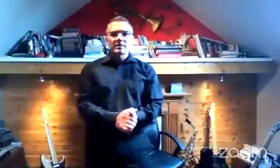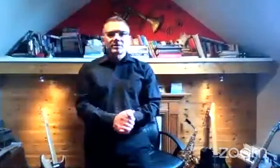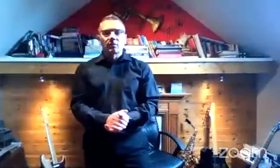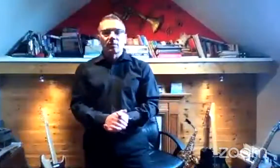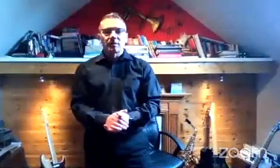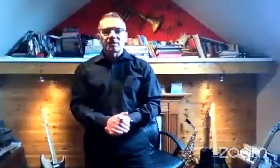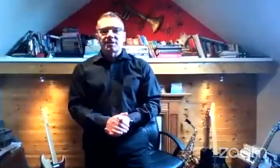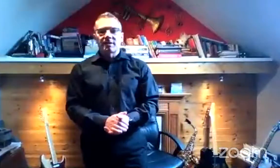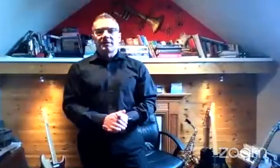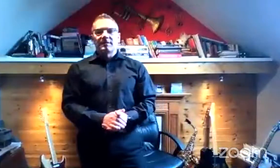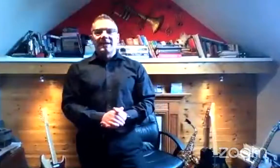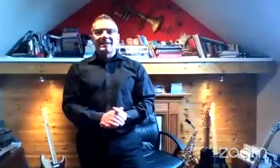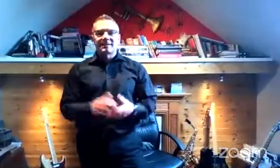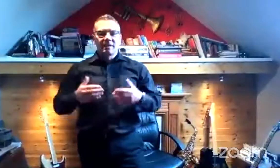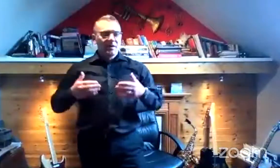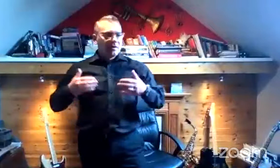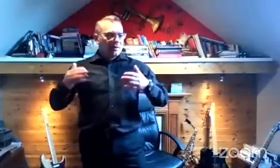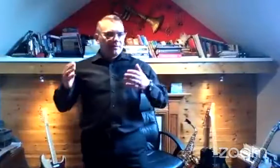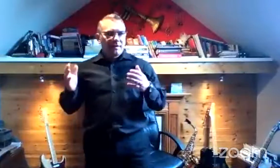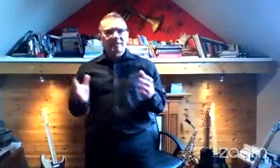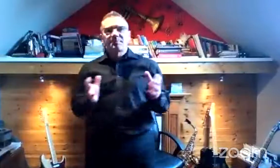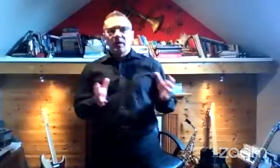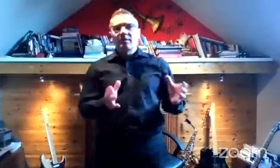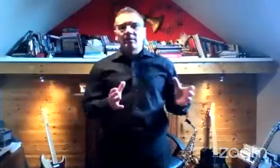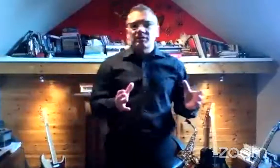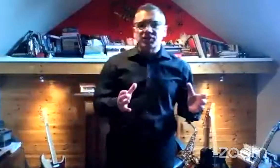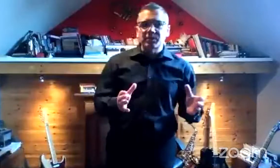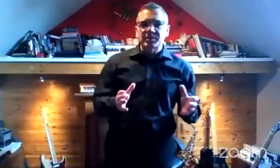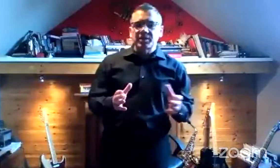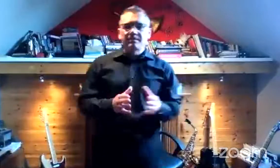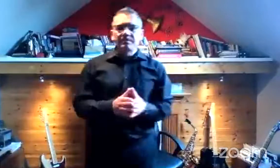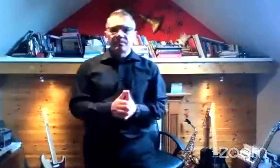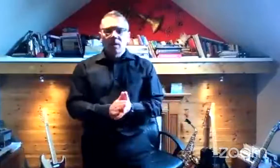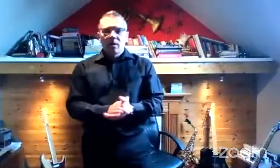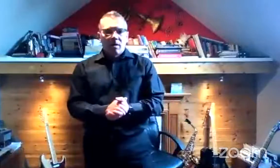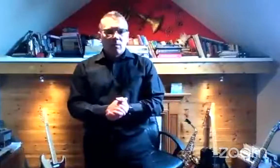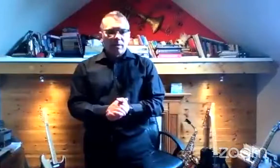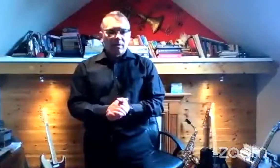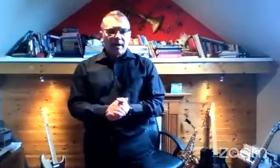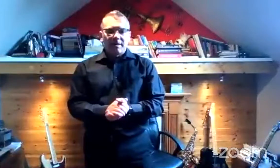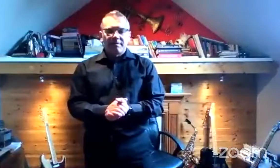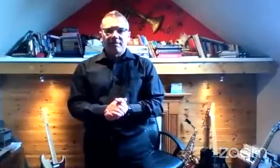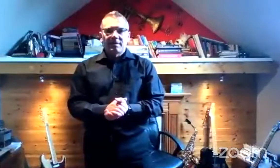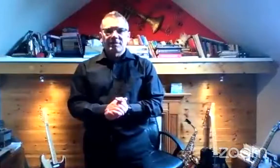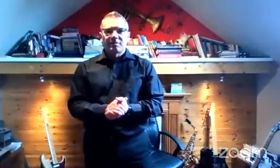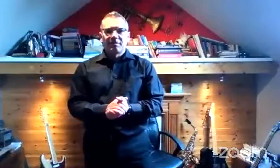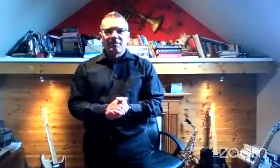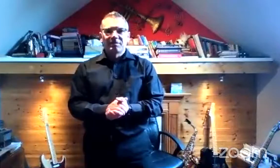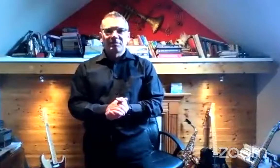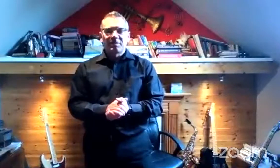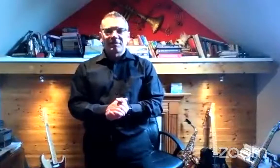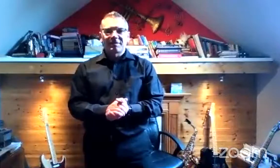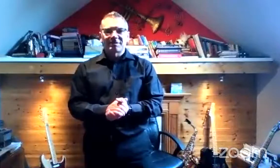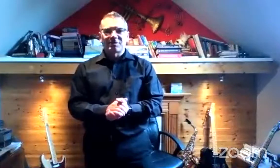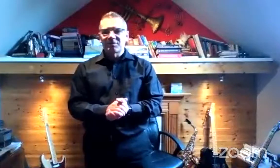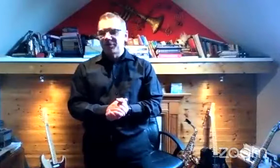So we're going to start the last part of our summer term, and we're going to have some fun with a song